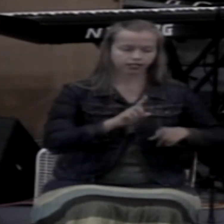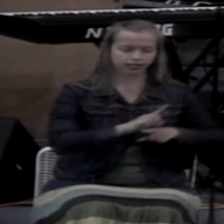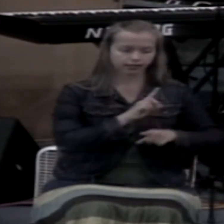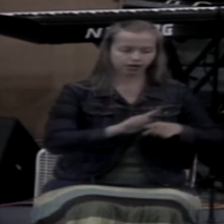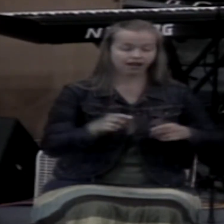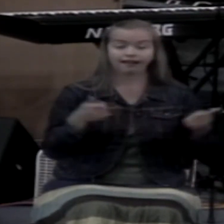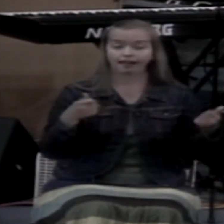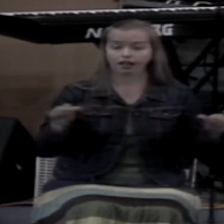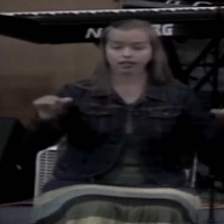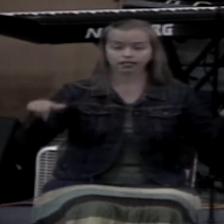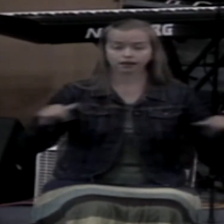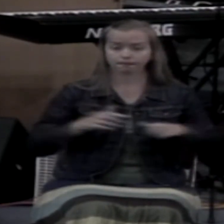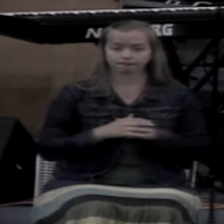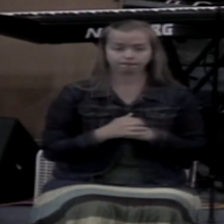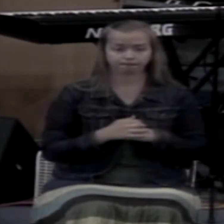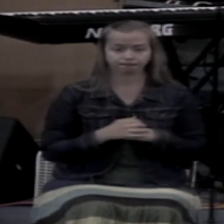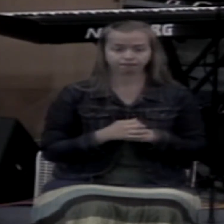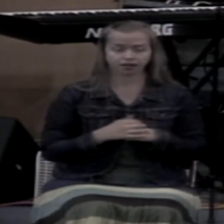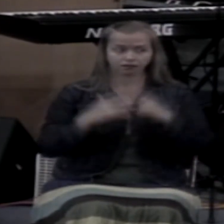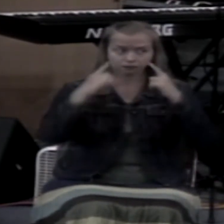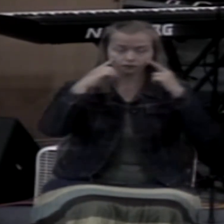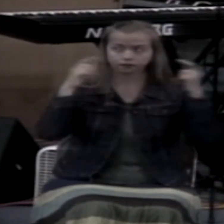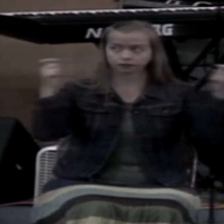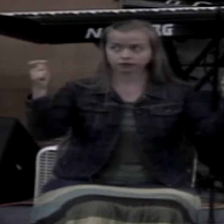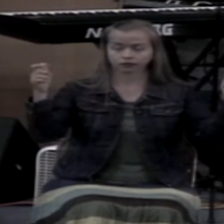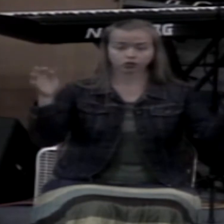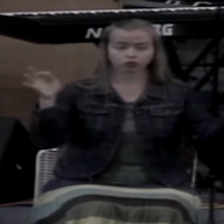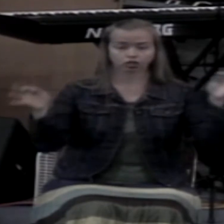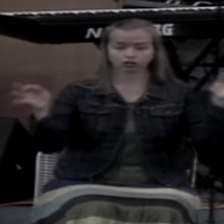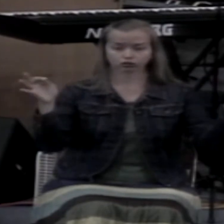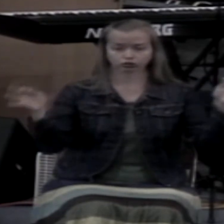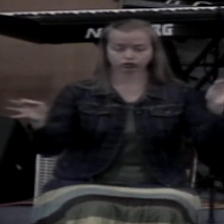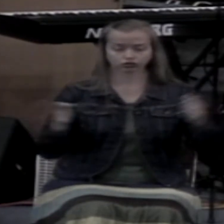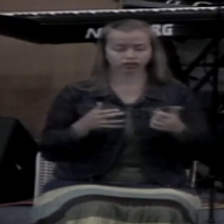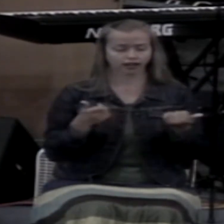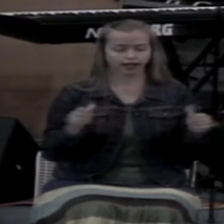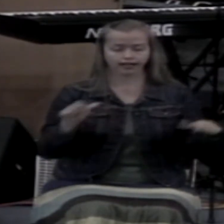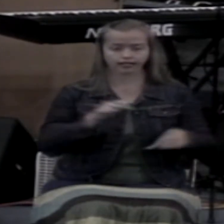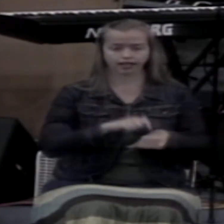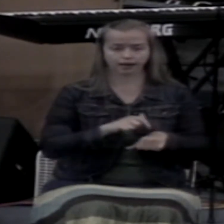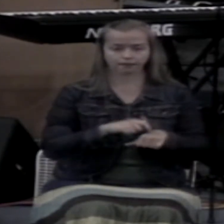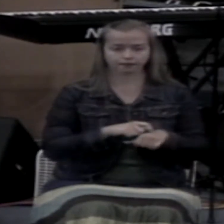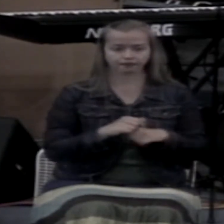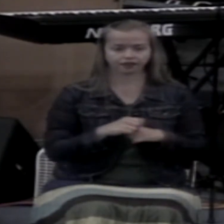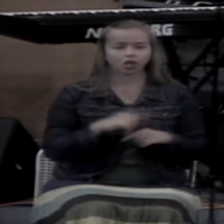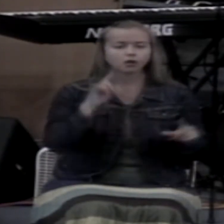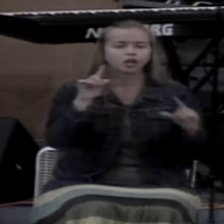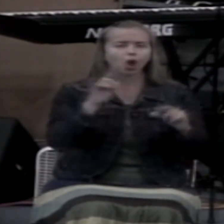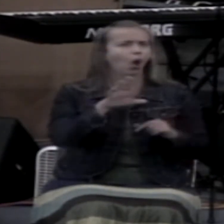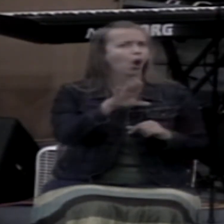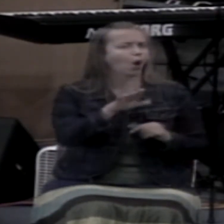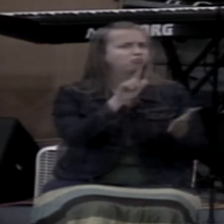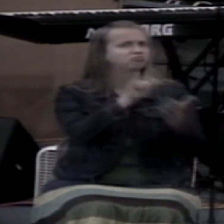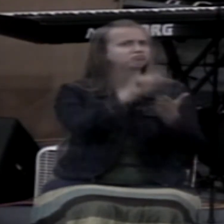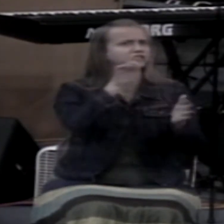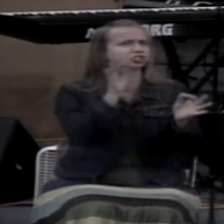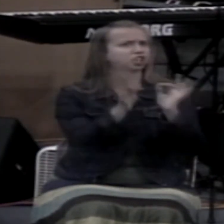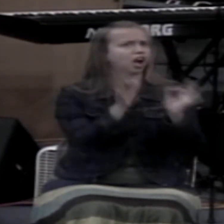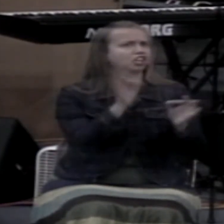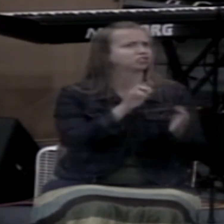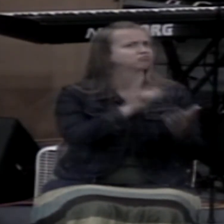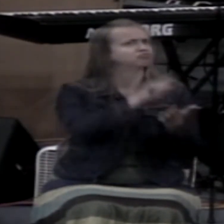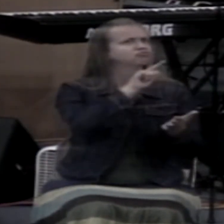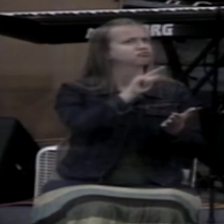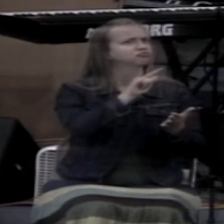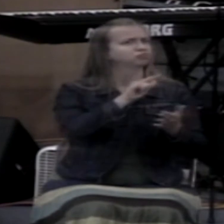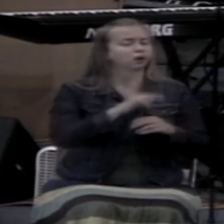Well, that depends on the context. Not only are you not supposed to, or not only do